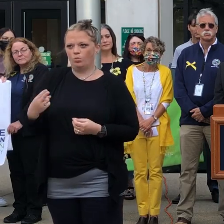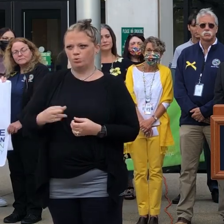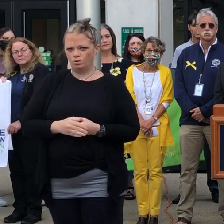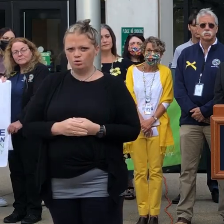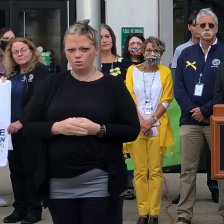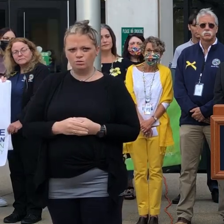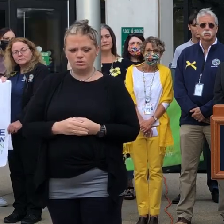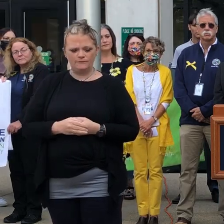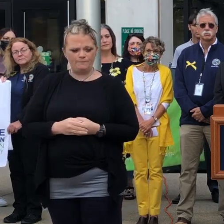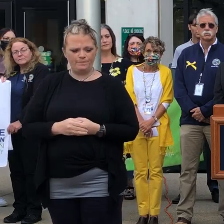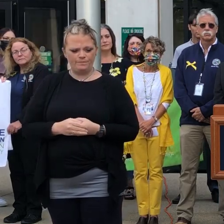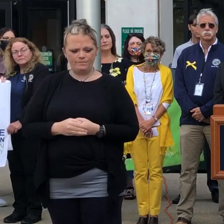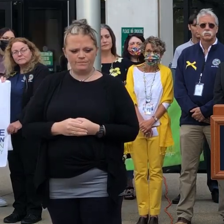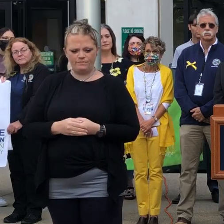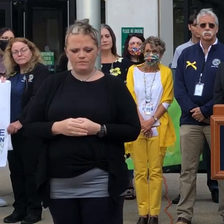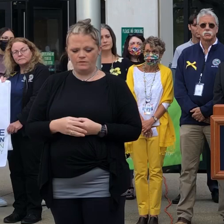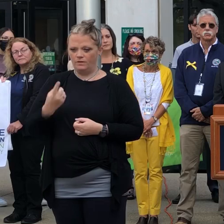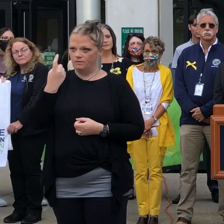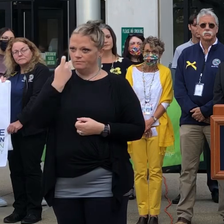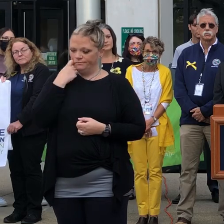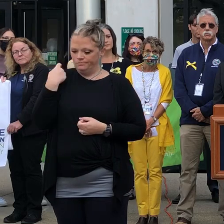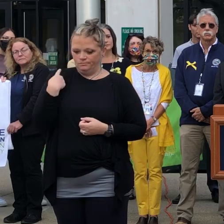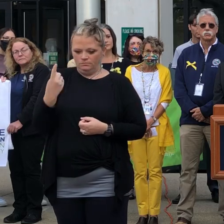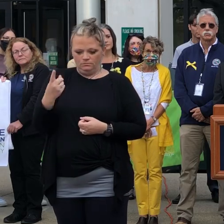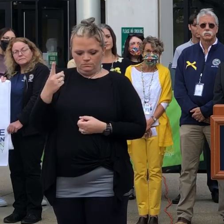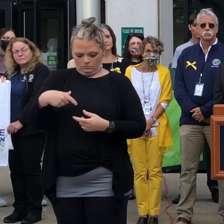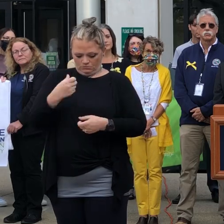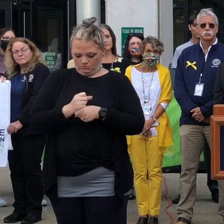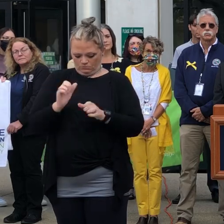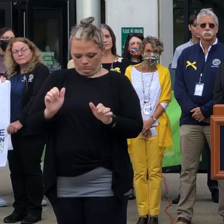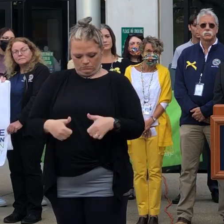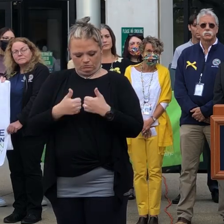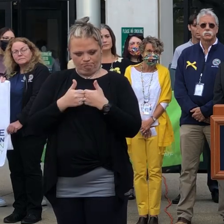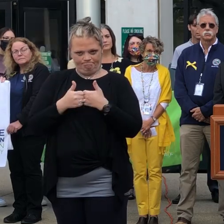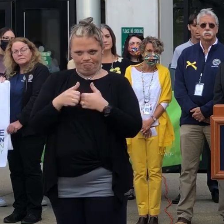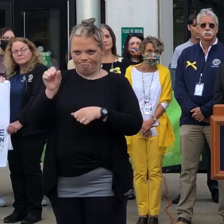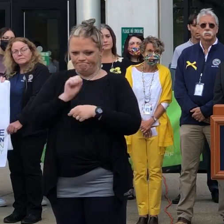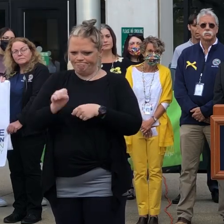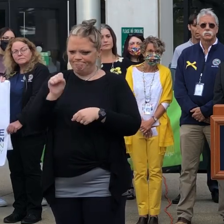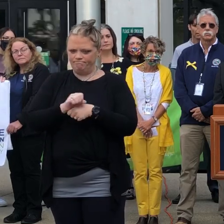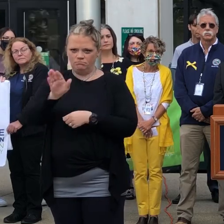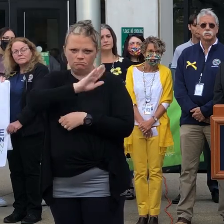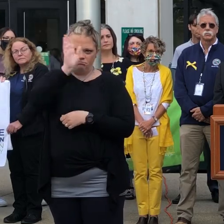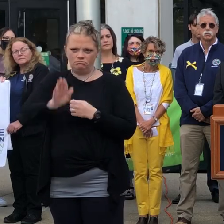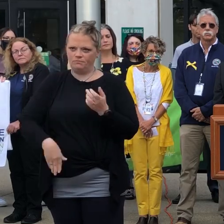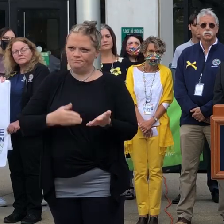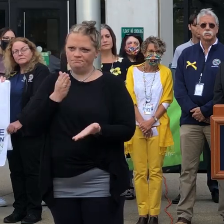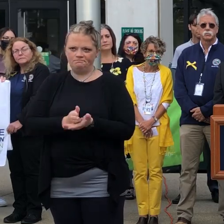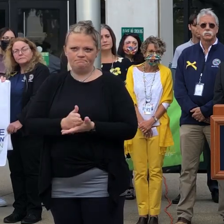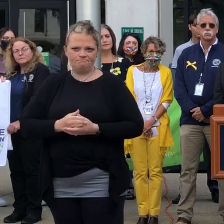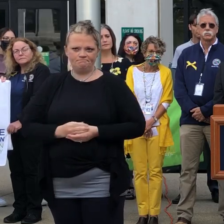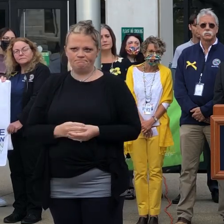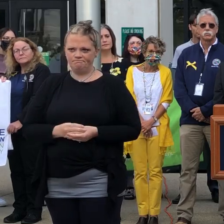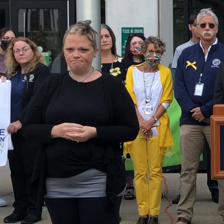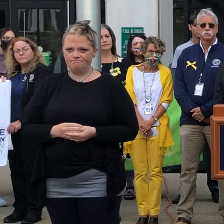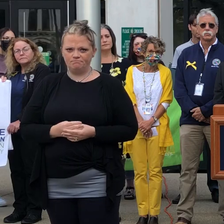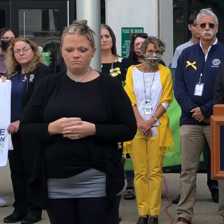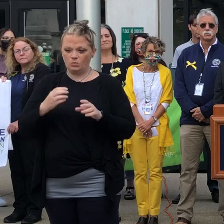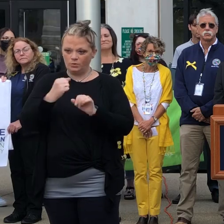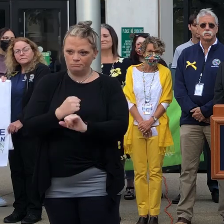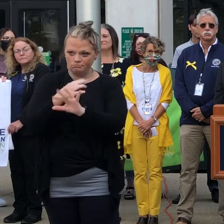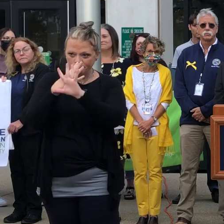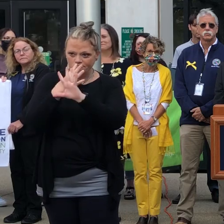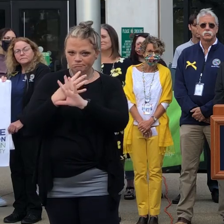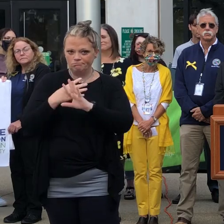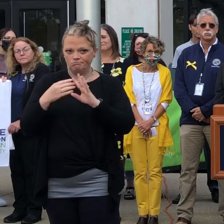this last very challenging year, the work of the coalition never stopped. We met virtually and